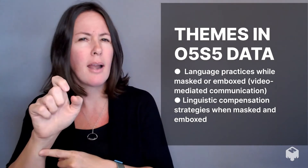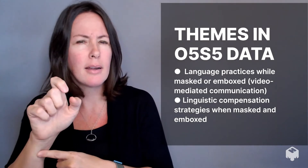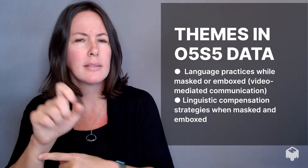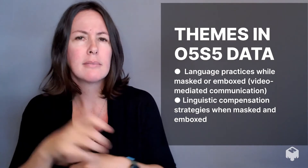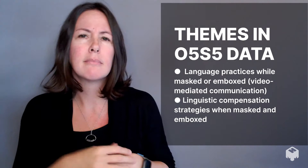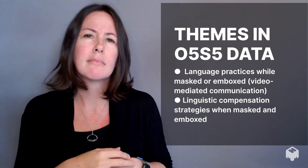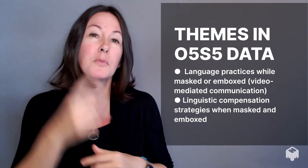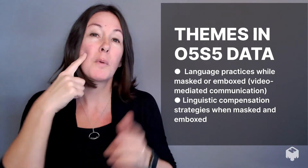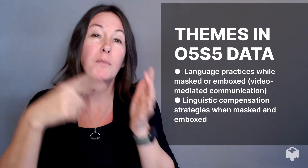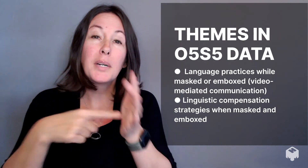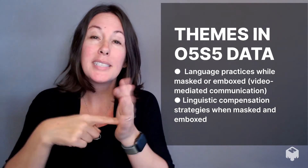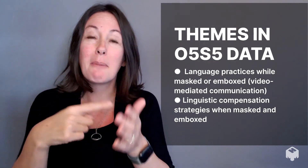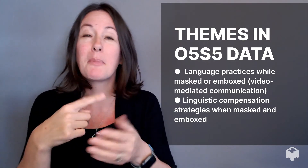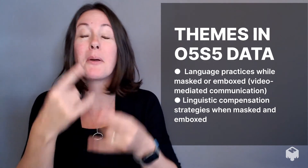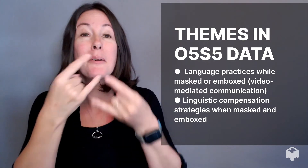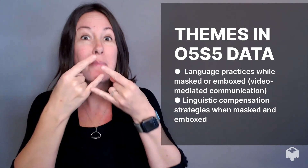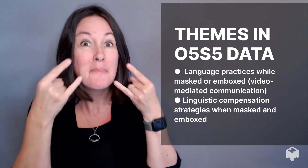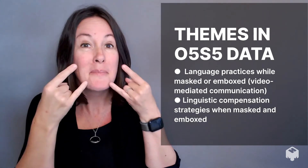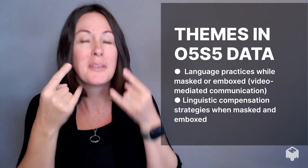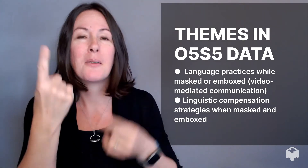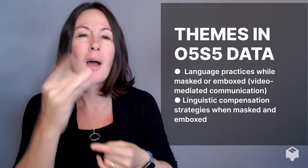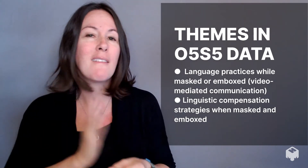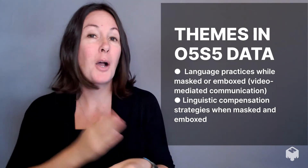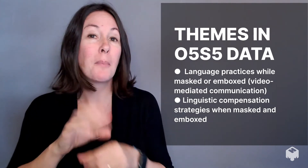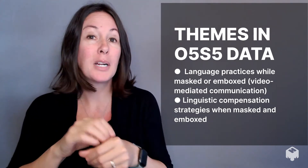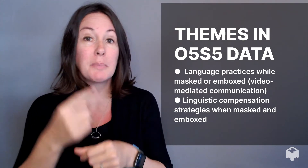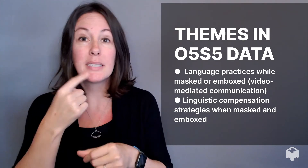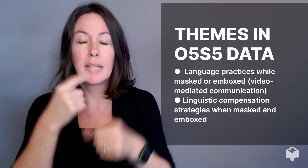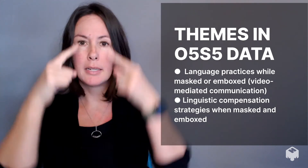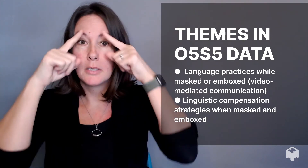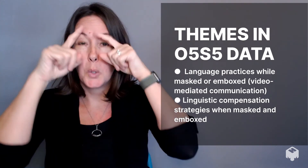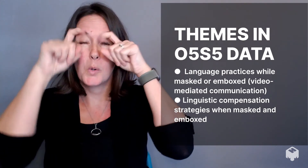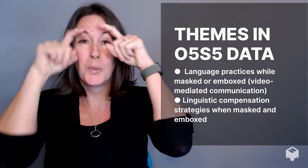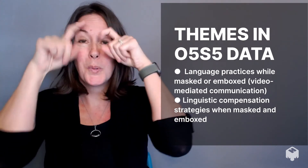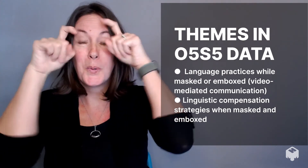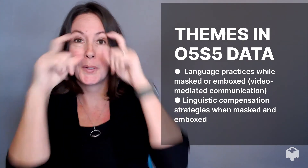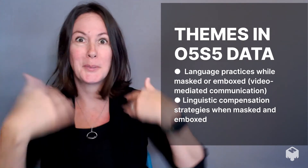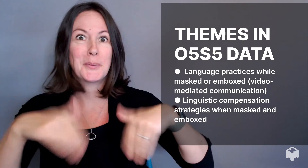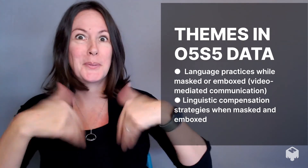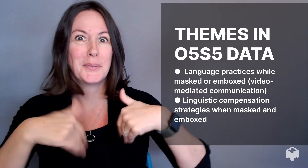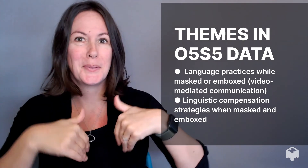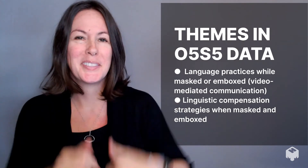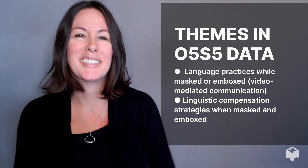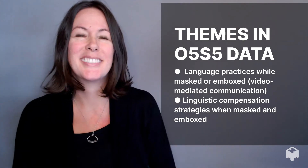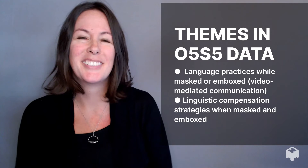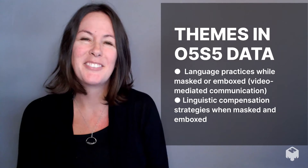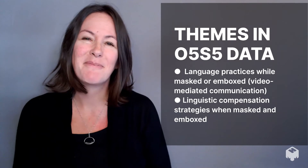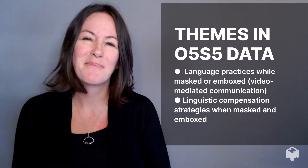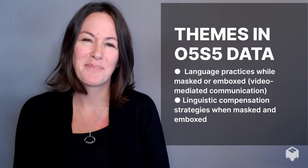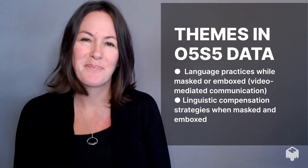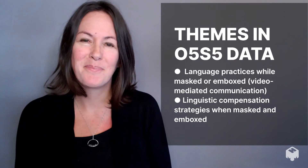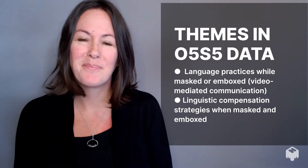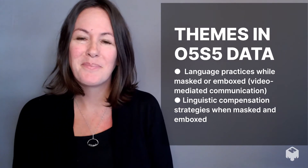compensate for those types of things. For example, one participant mentioned wearing a mask forces all of your facial expressions to your